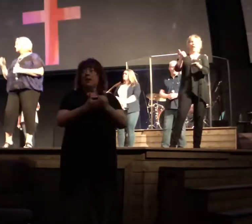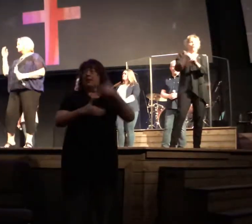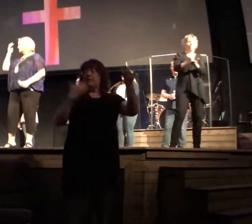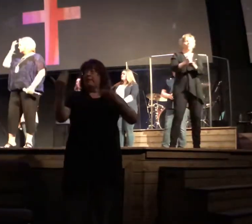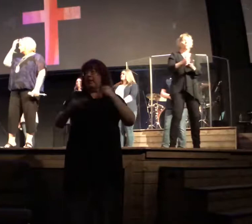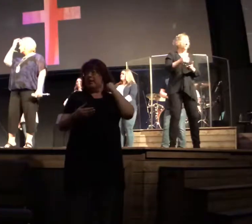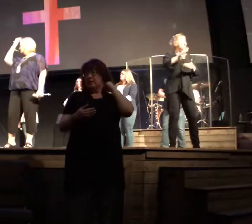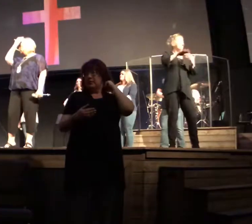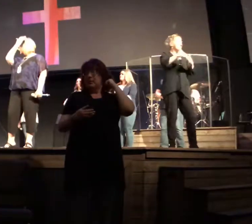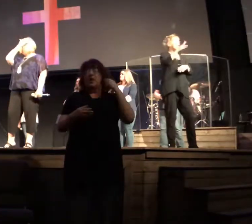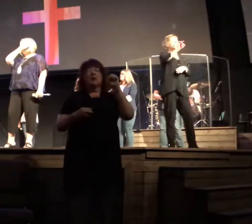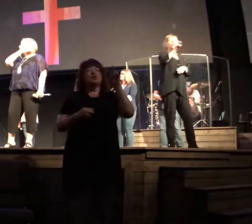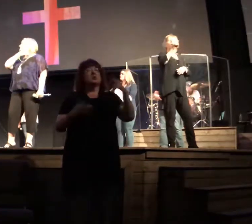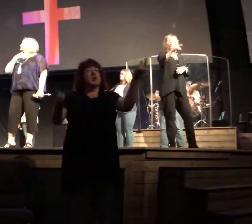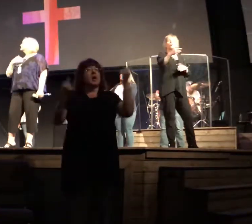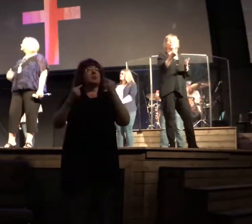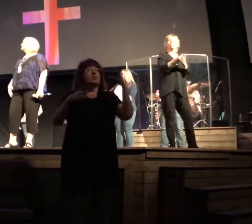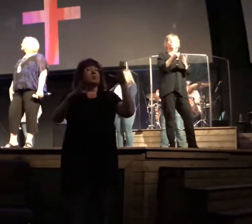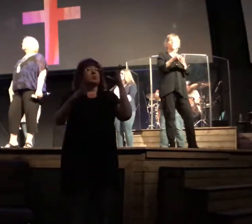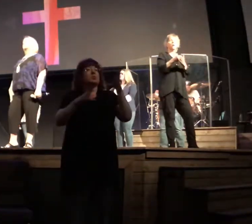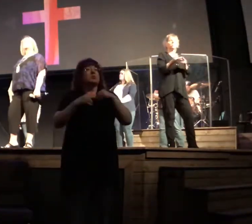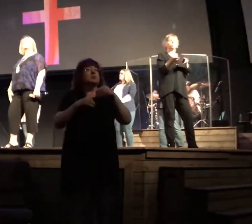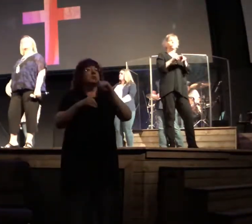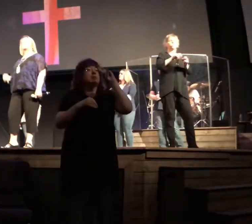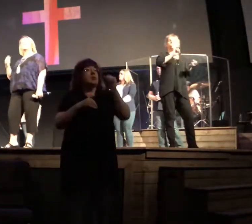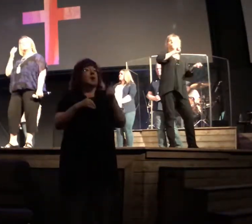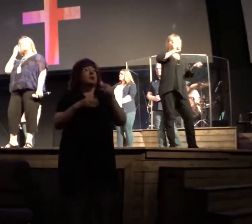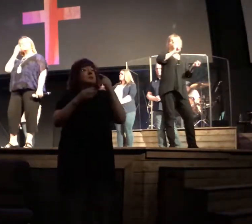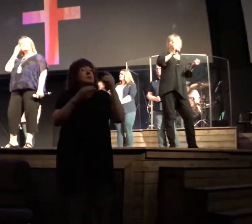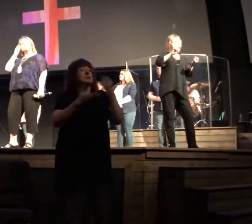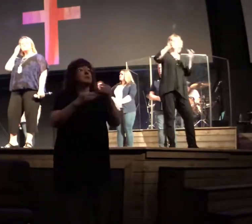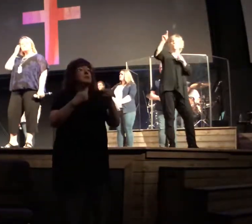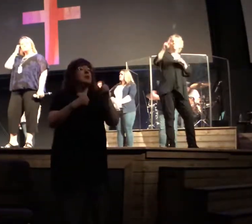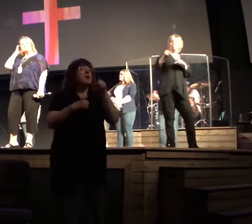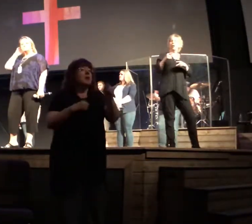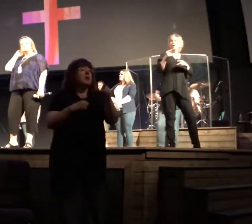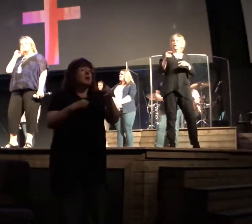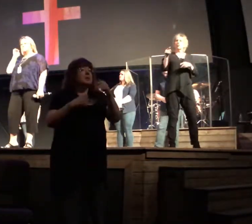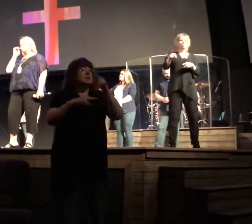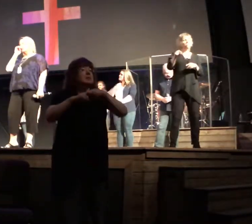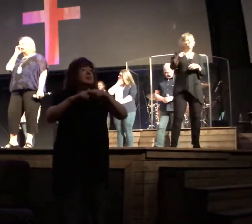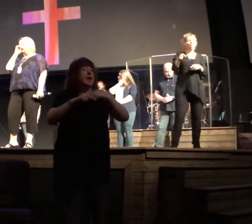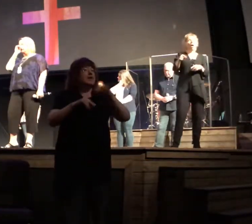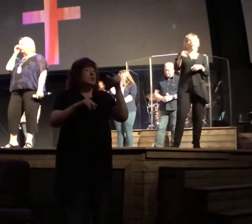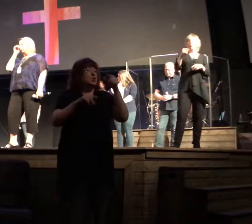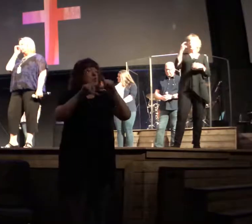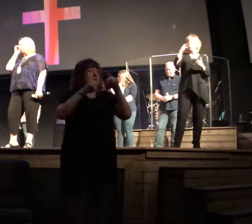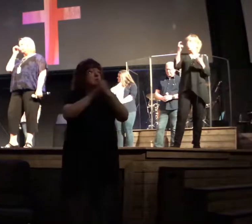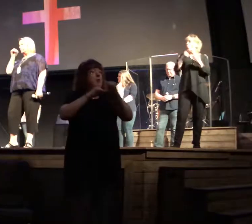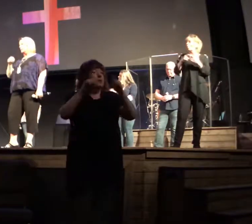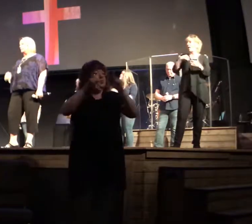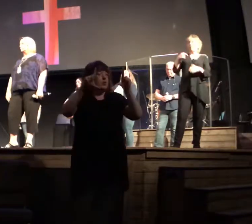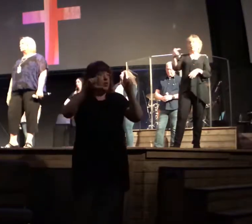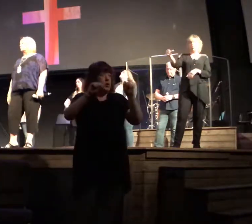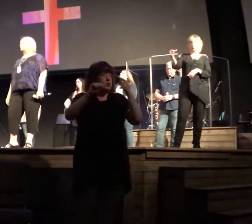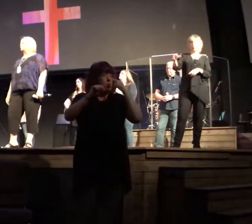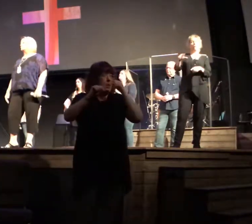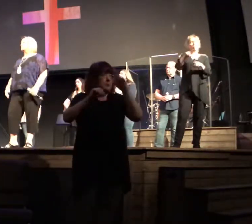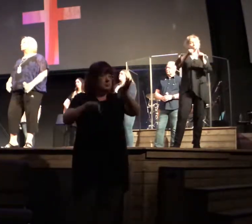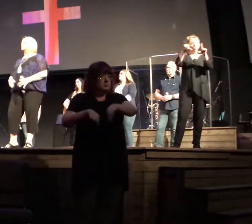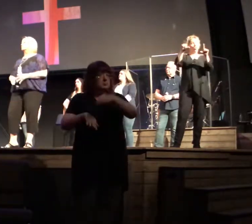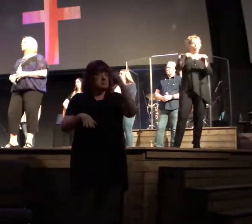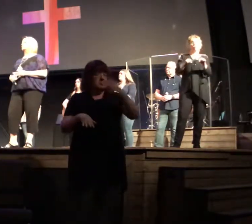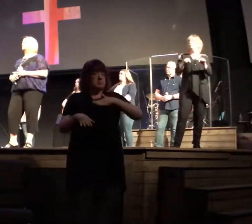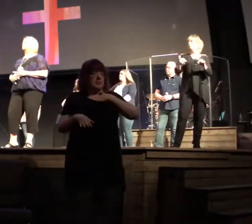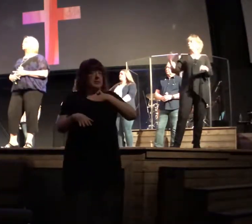want to invite the ushers to come forward, receive today's tithes and offerings. In your seat backs, you have this green salvation prayer card. Would everybody please take one of